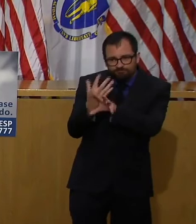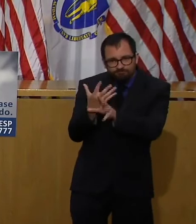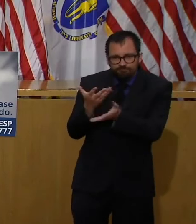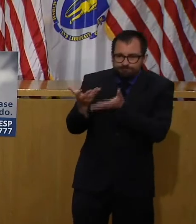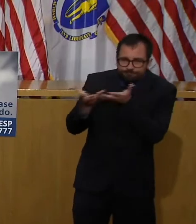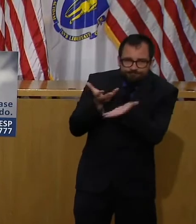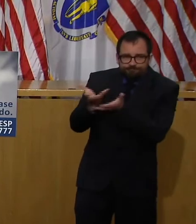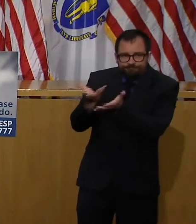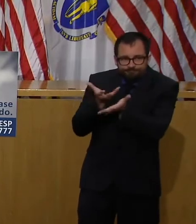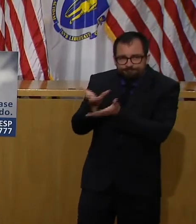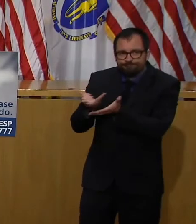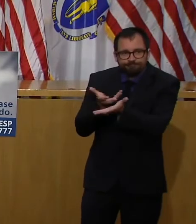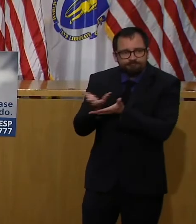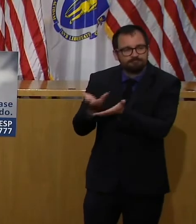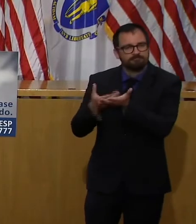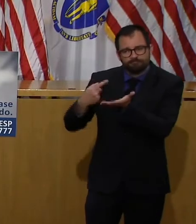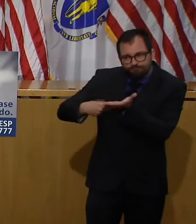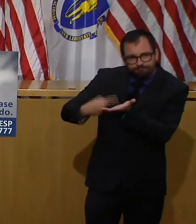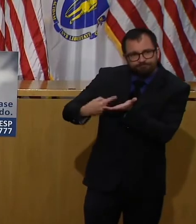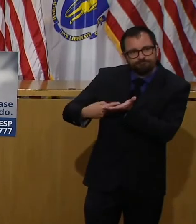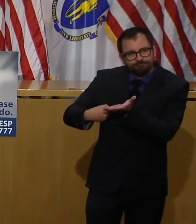who they have had close contact with.